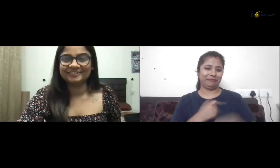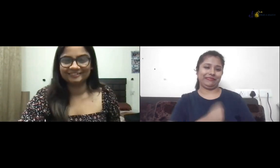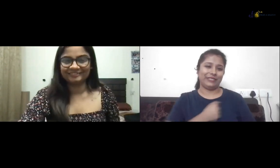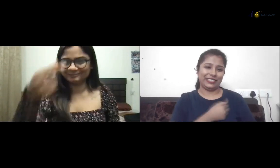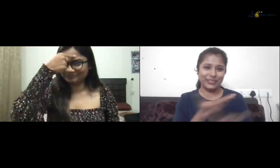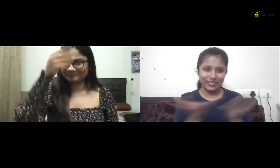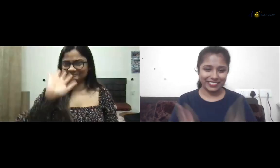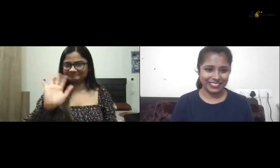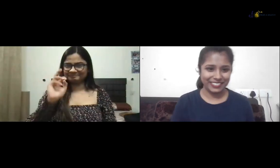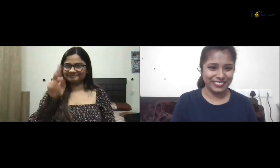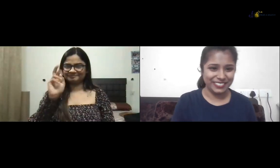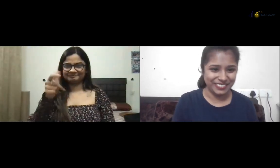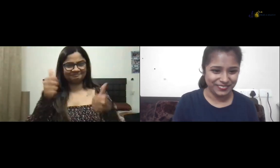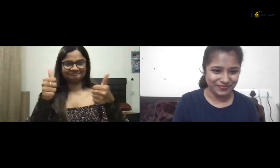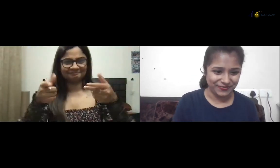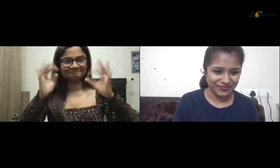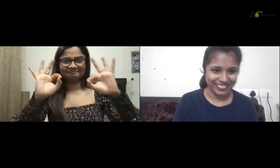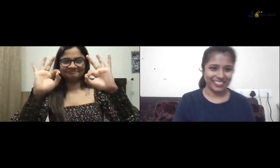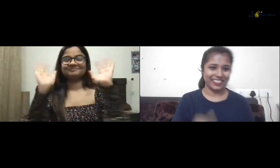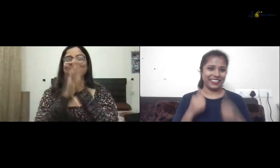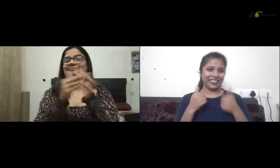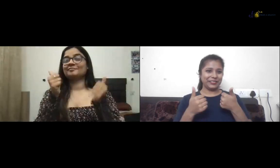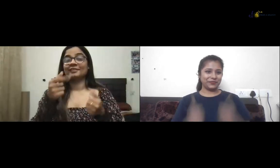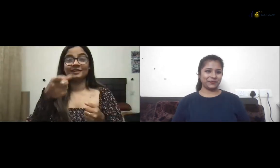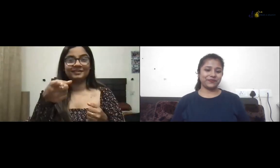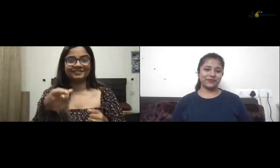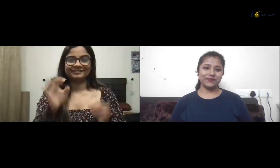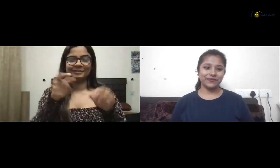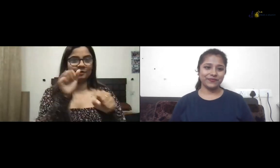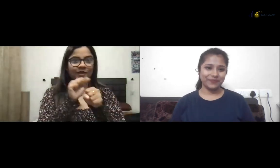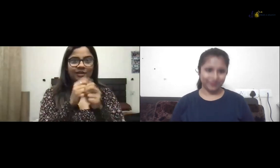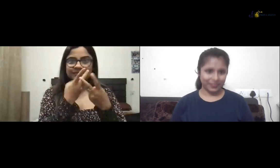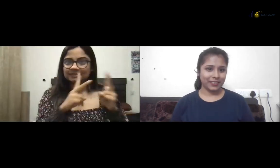was not charged, so I put that on charge.